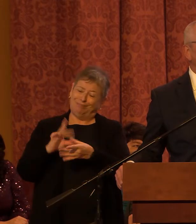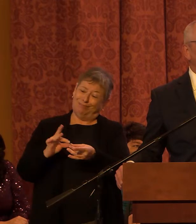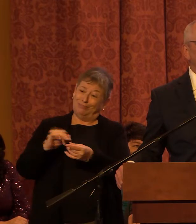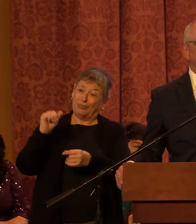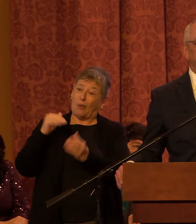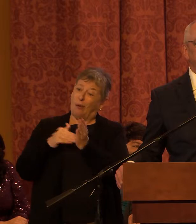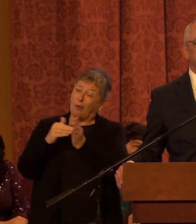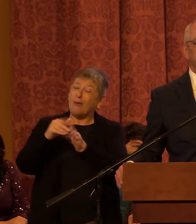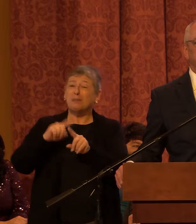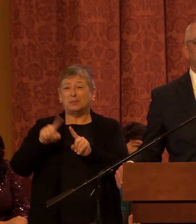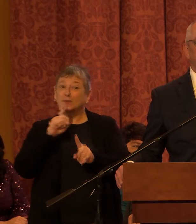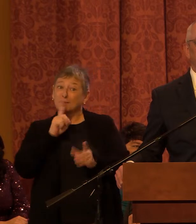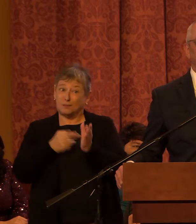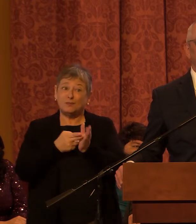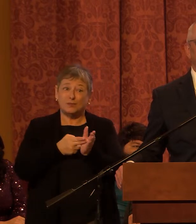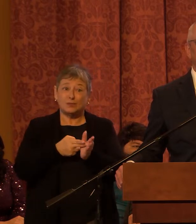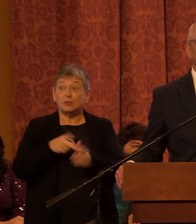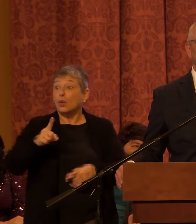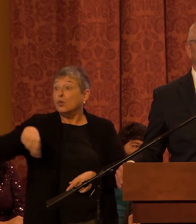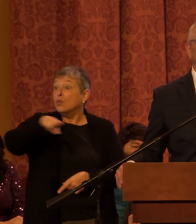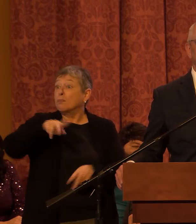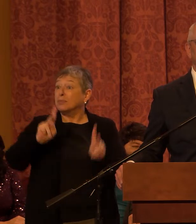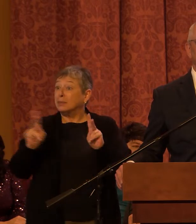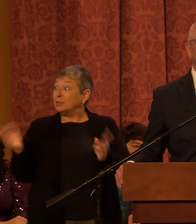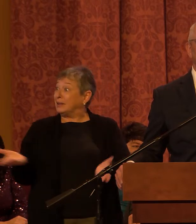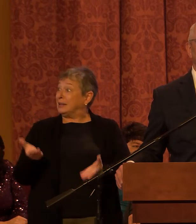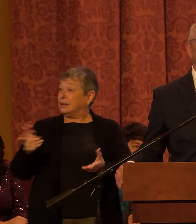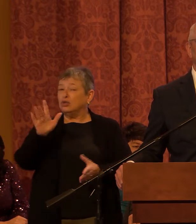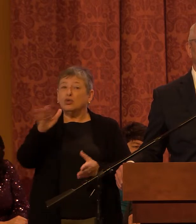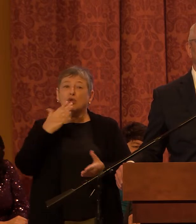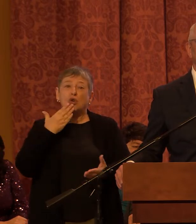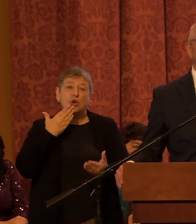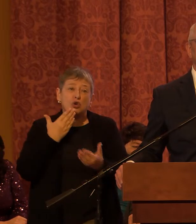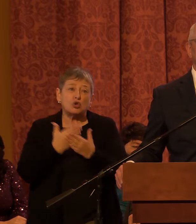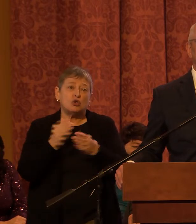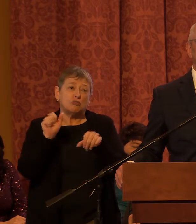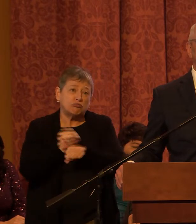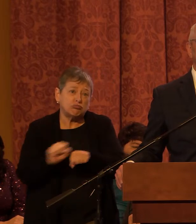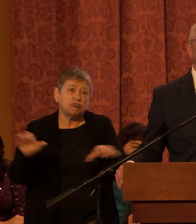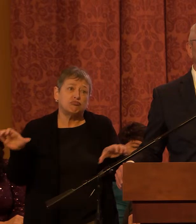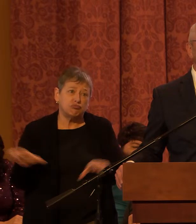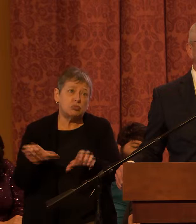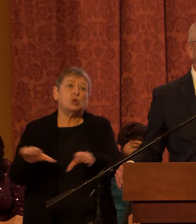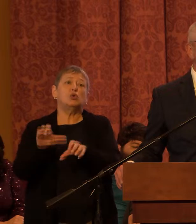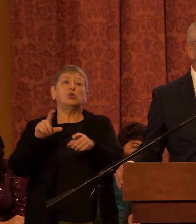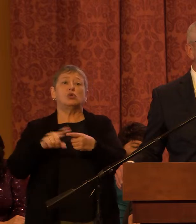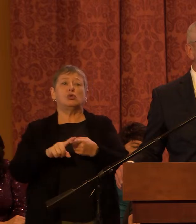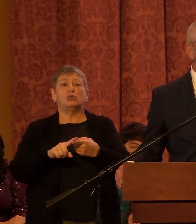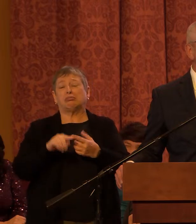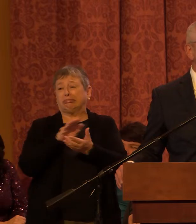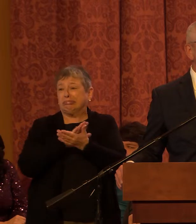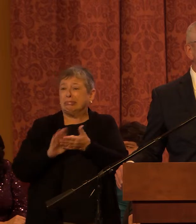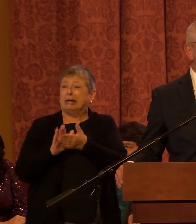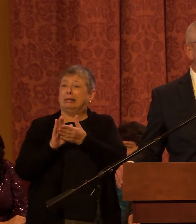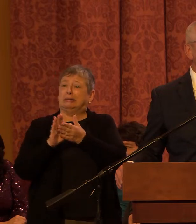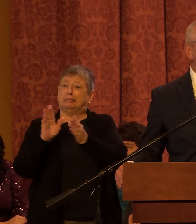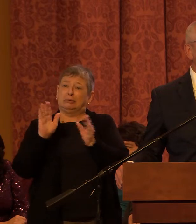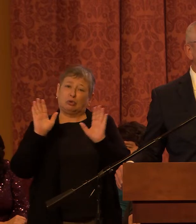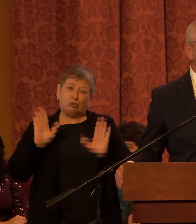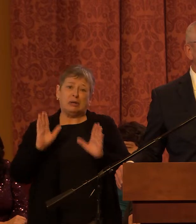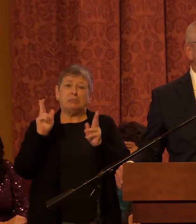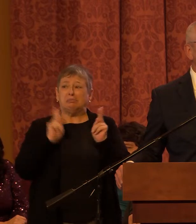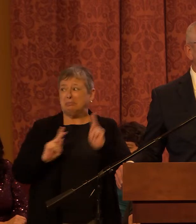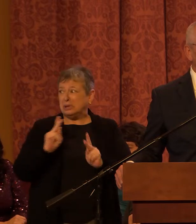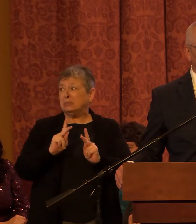But you all, the people in this room, your goodness and decency is just so